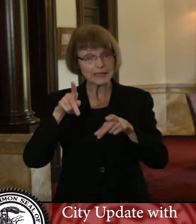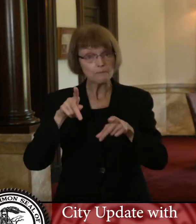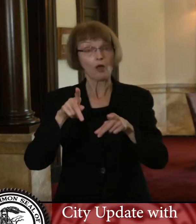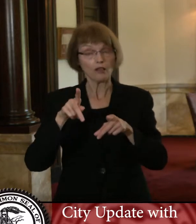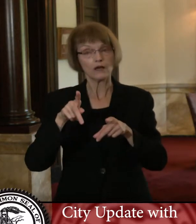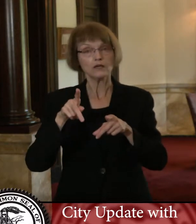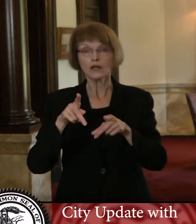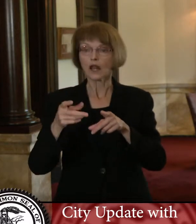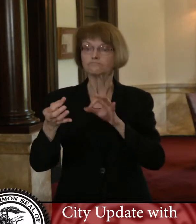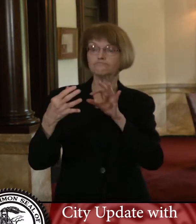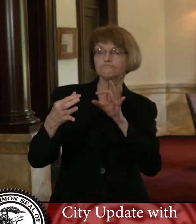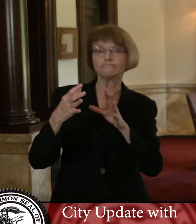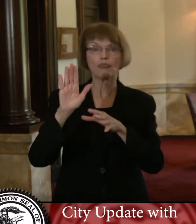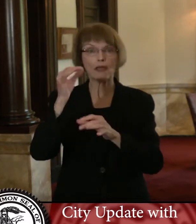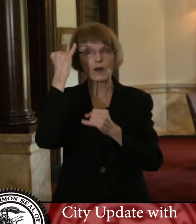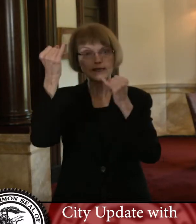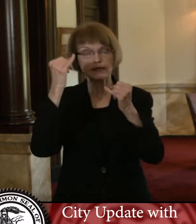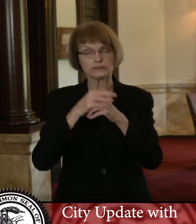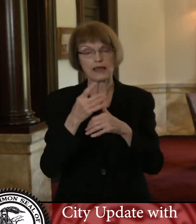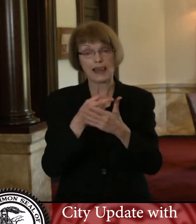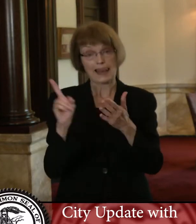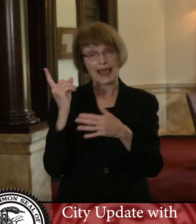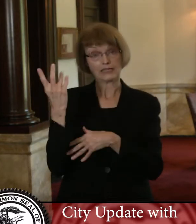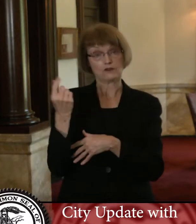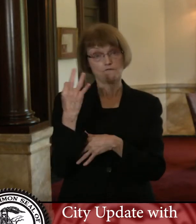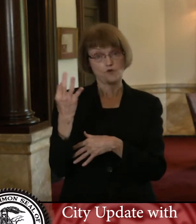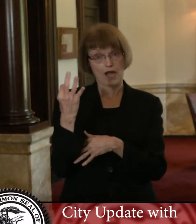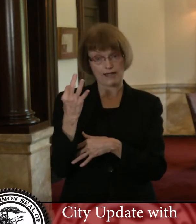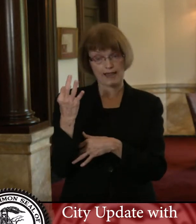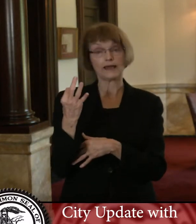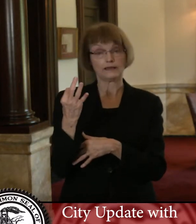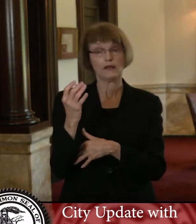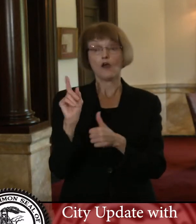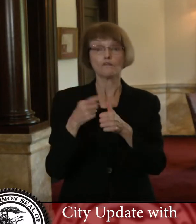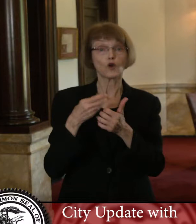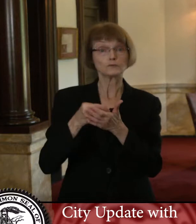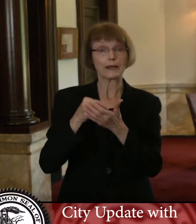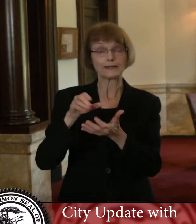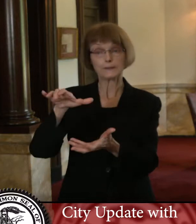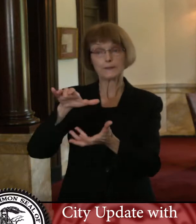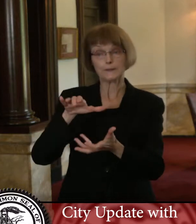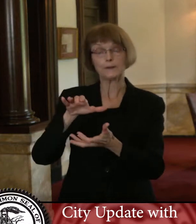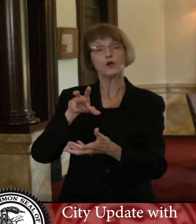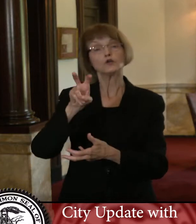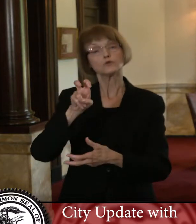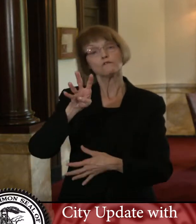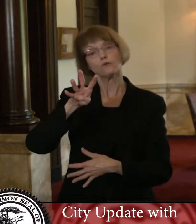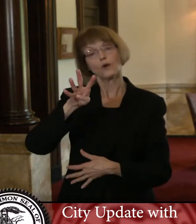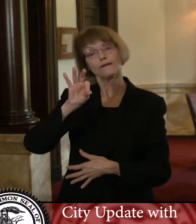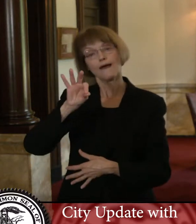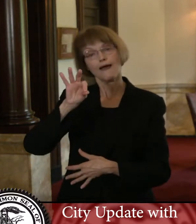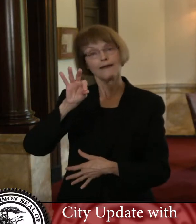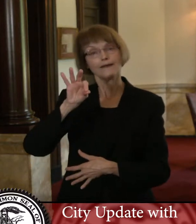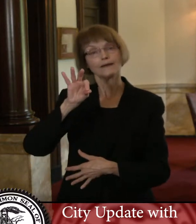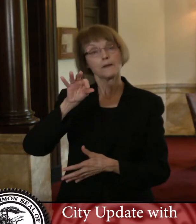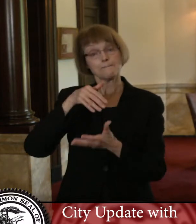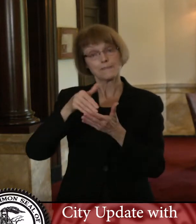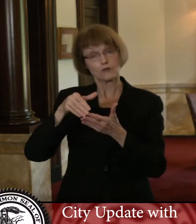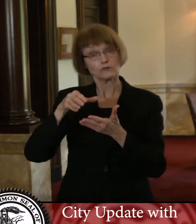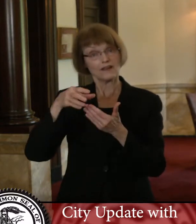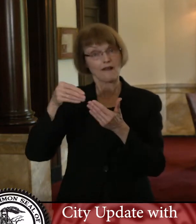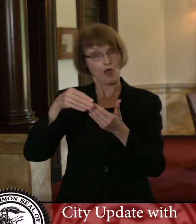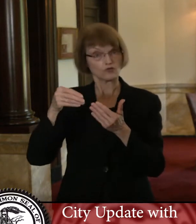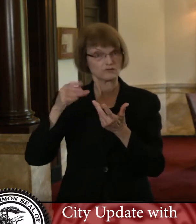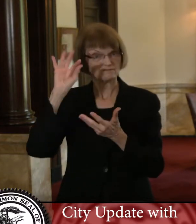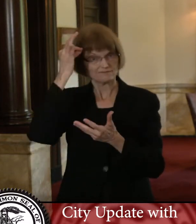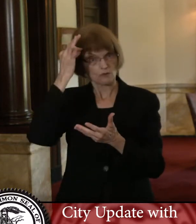ideas. Last Friday, the city received its first payment of $249 million from the federal government. Based